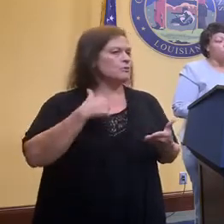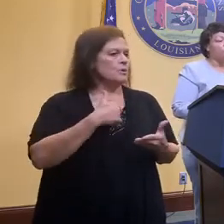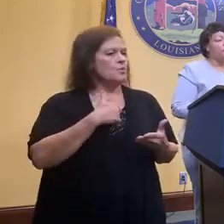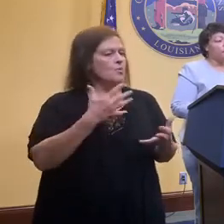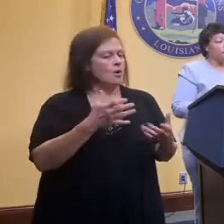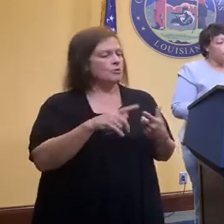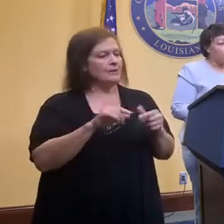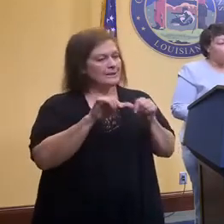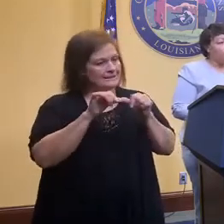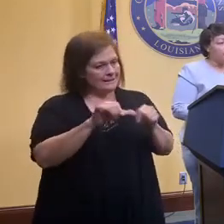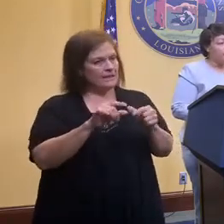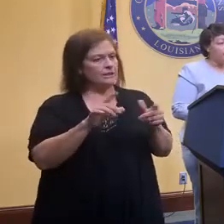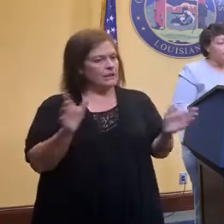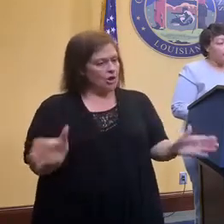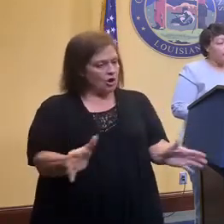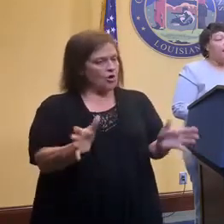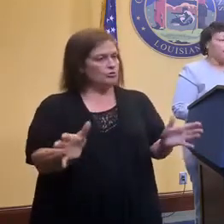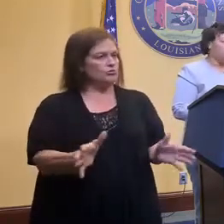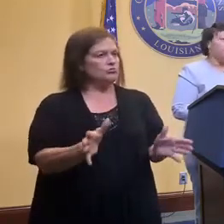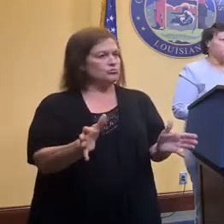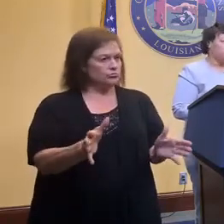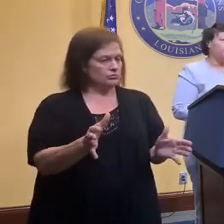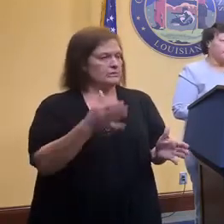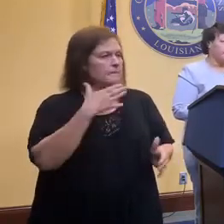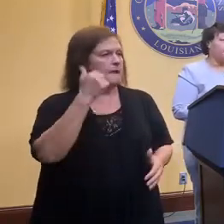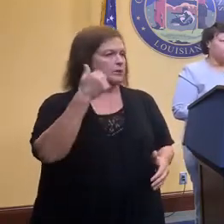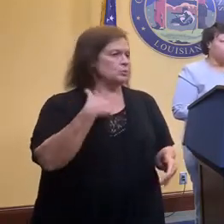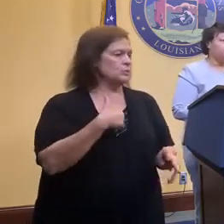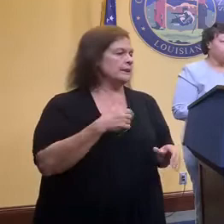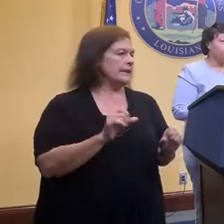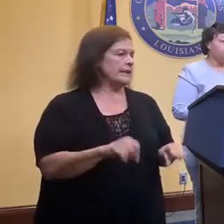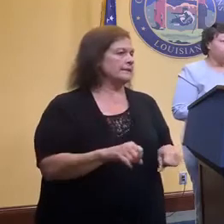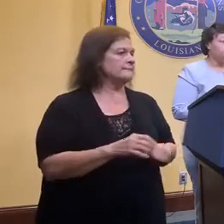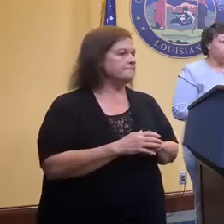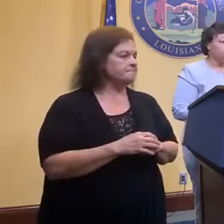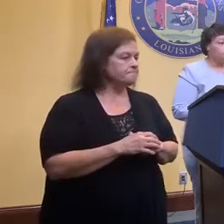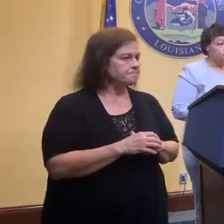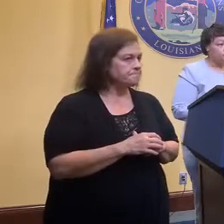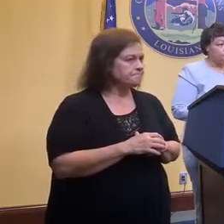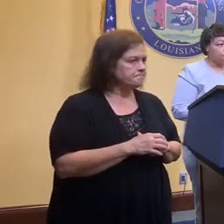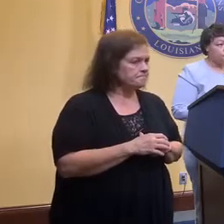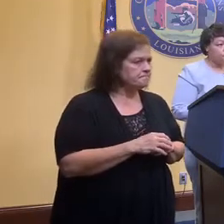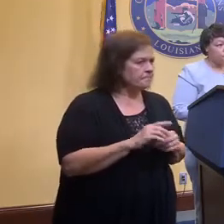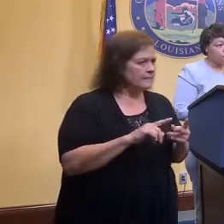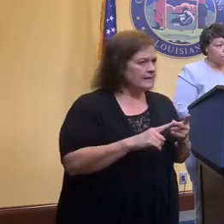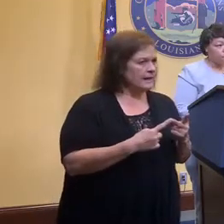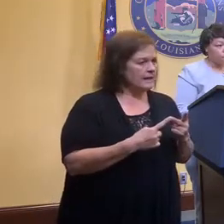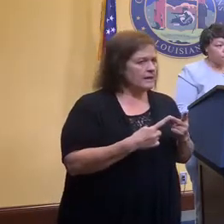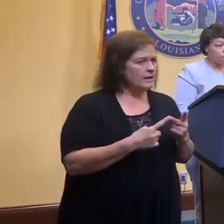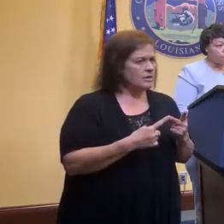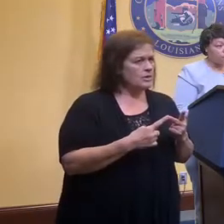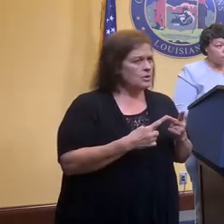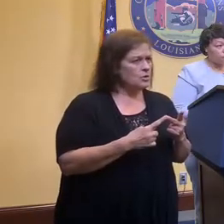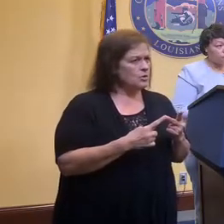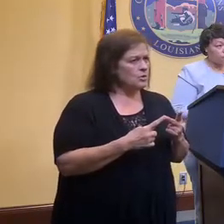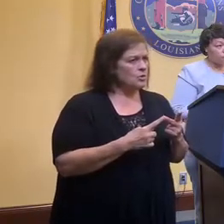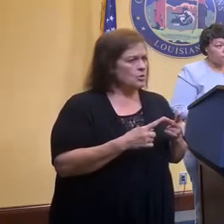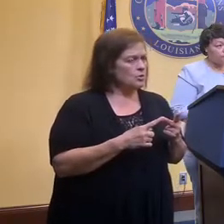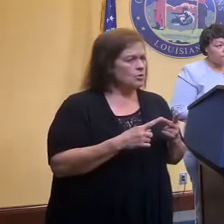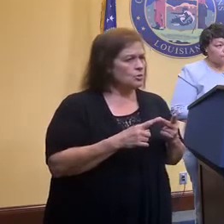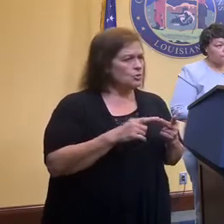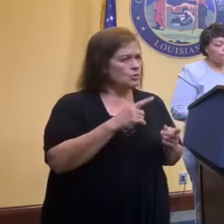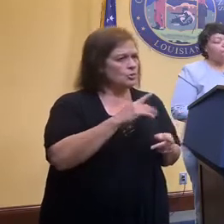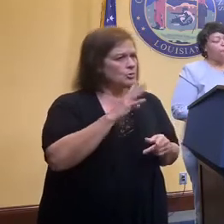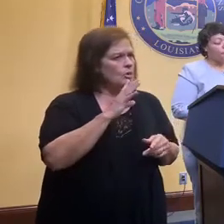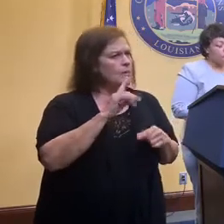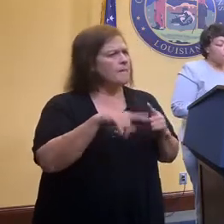continue to encourage that as best we can. And the second question real quick, when exactly do these changes for bars